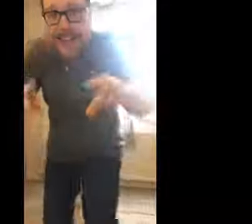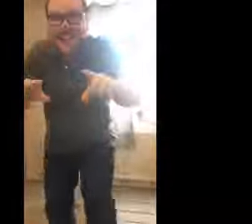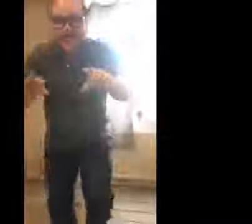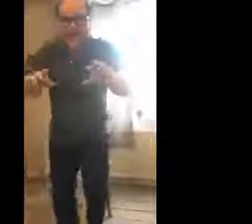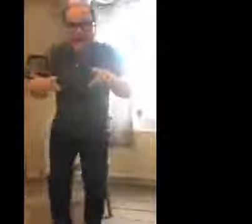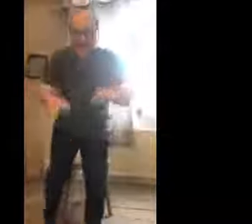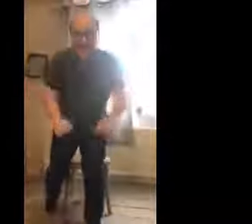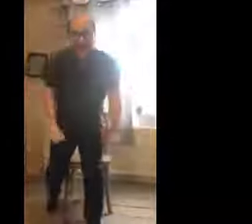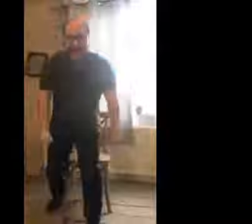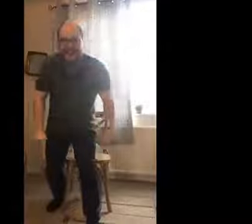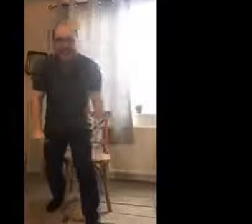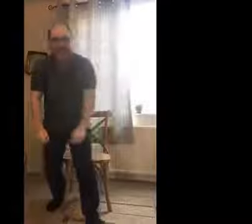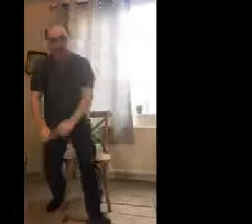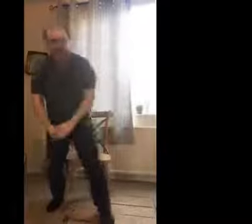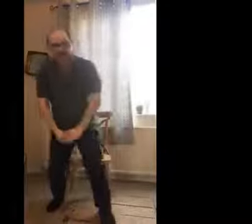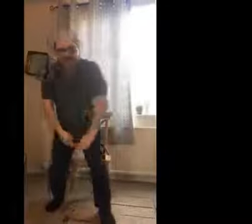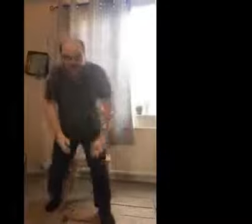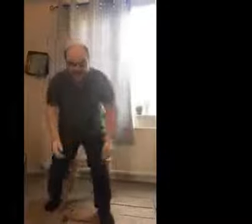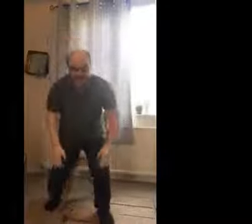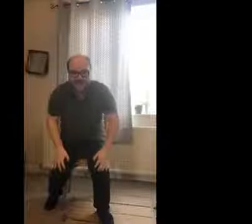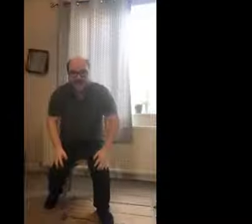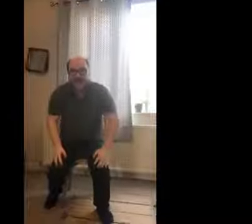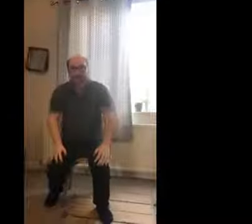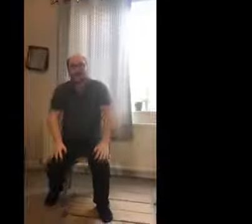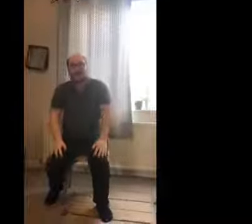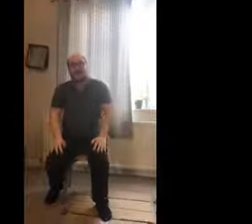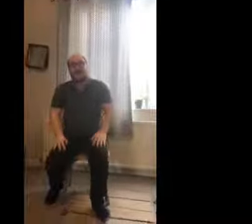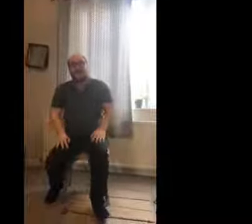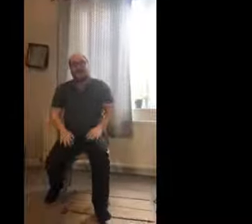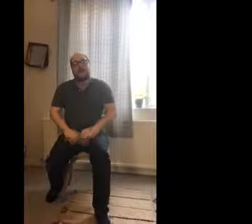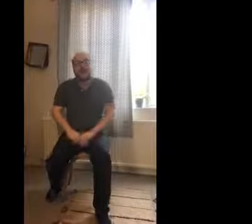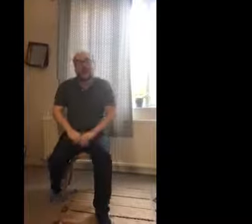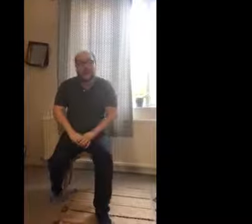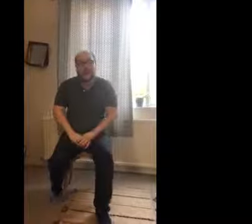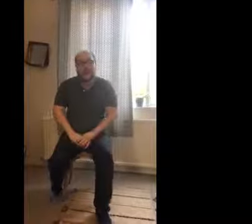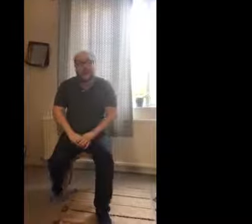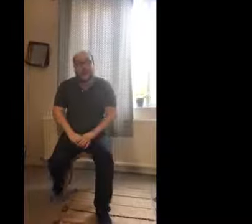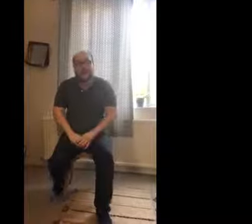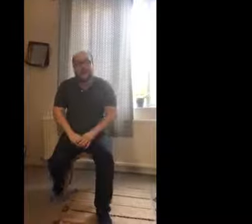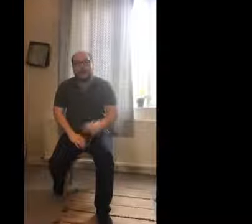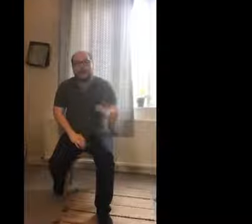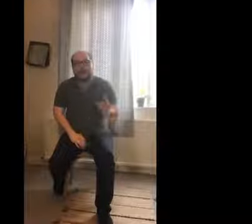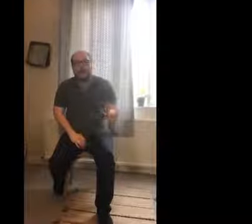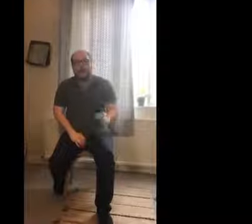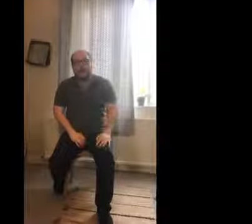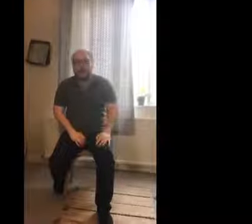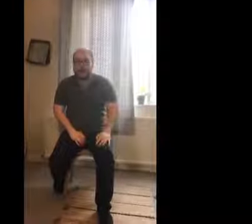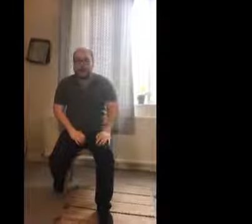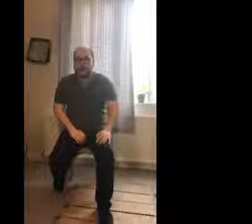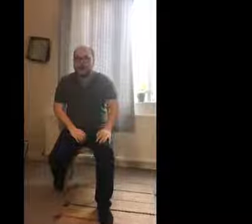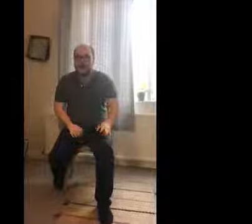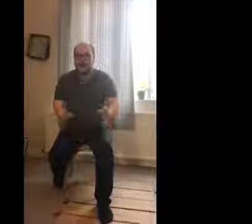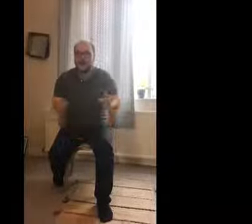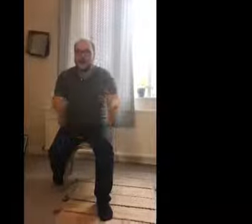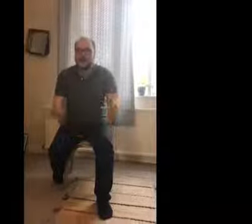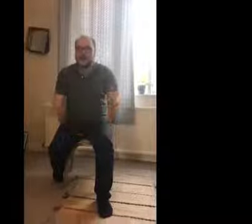he couldn't be anything else. Well done everybody. Good job. And again mum, please